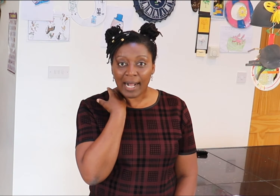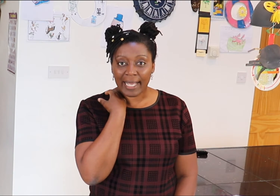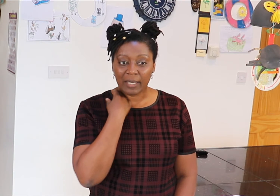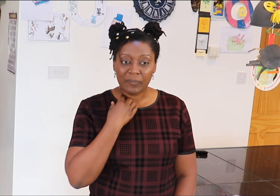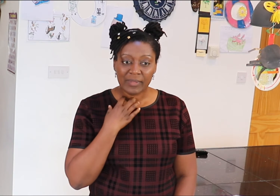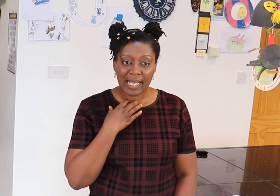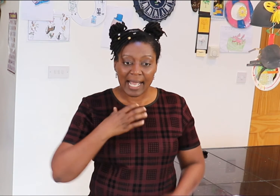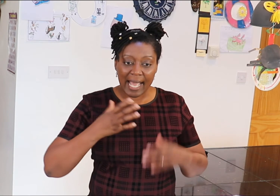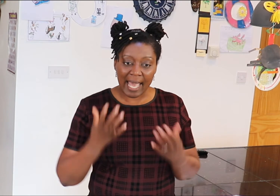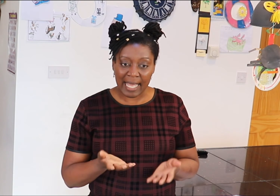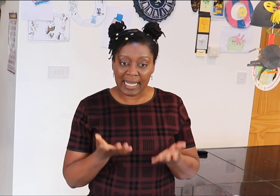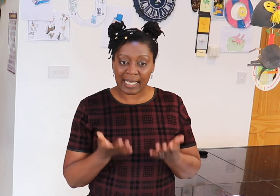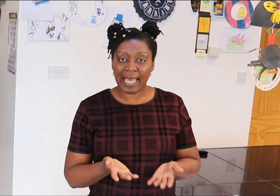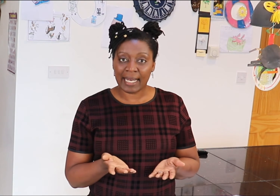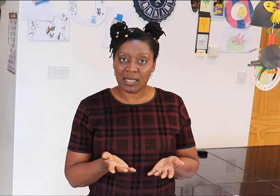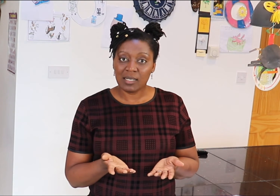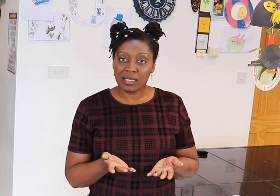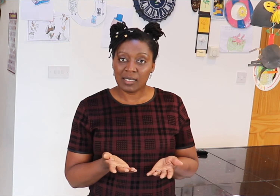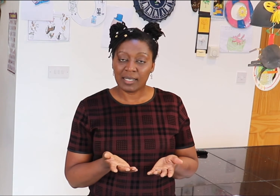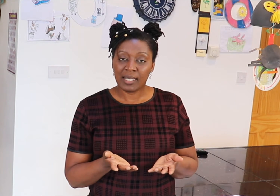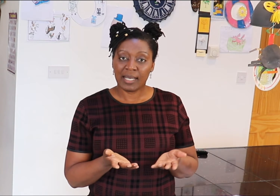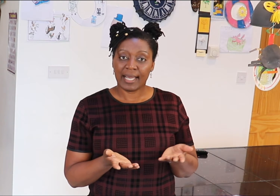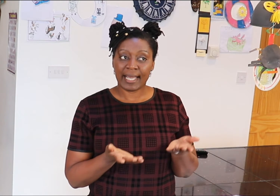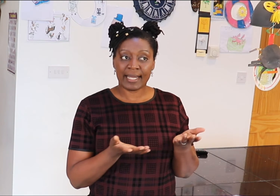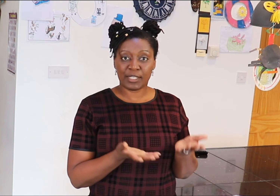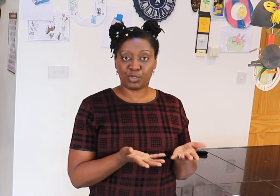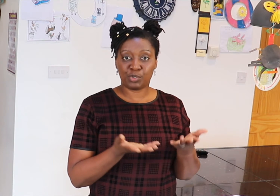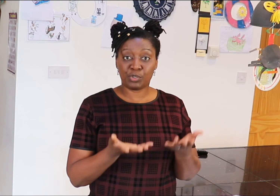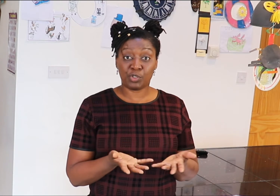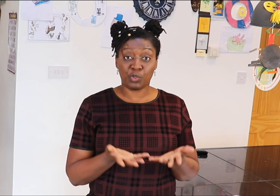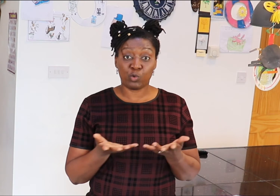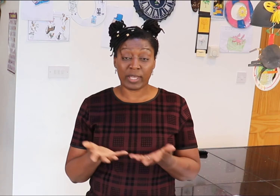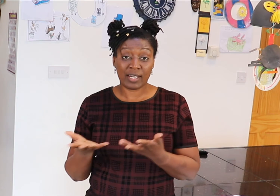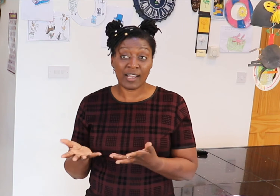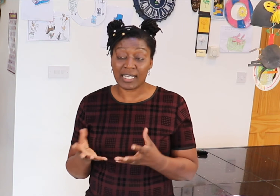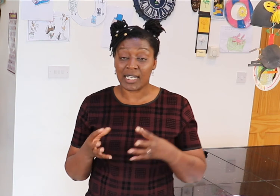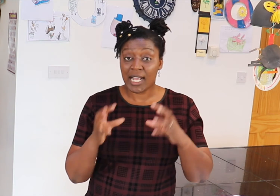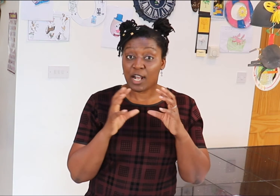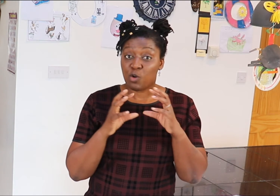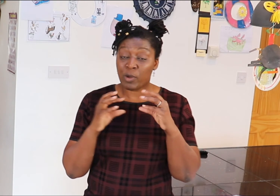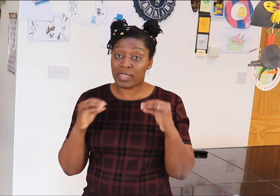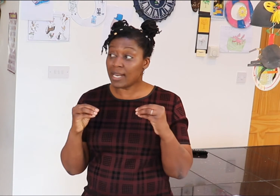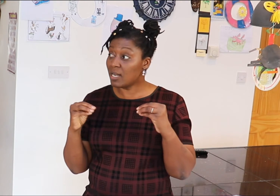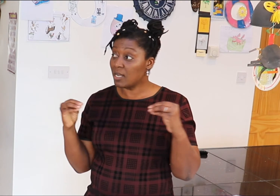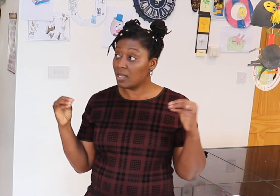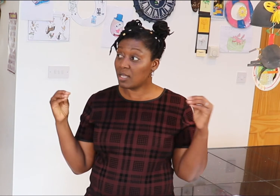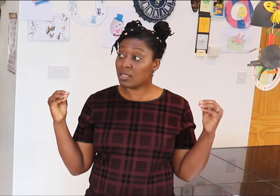why? And again, it is to do with learning. Within